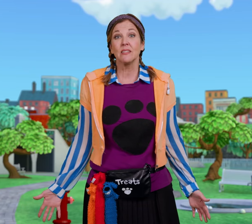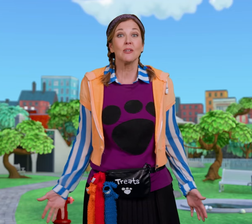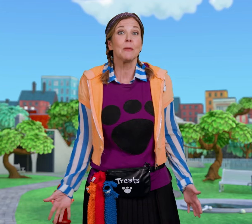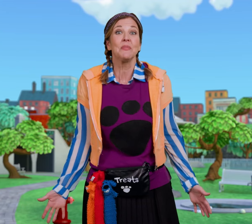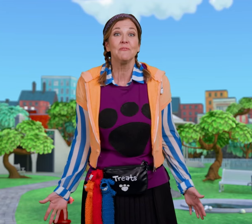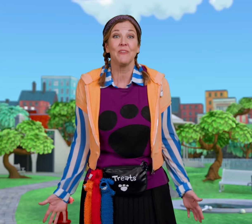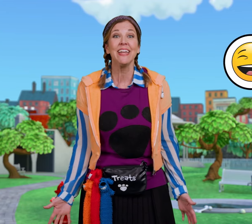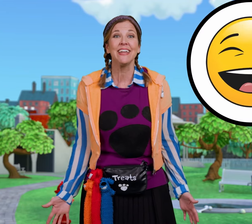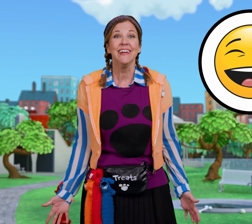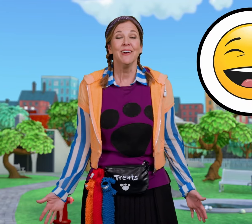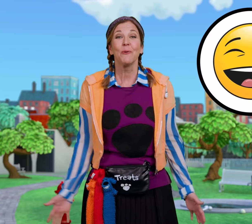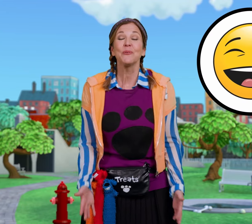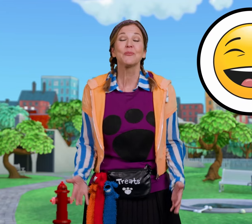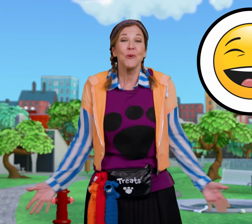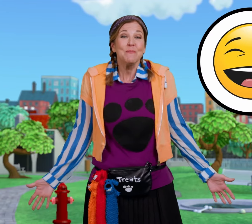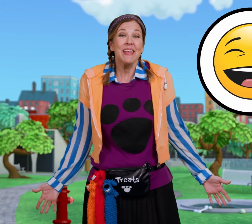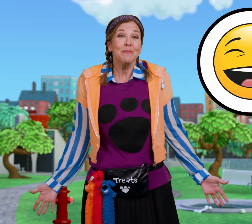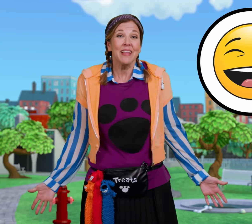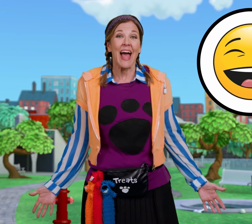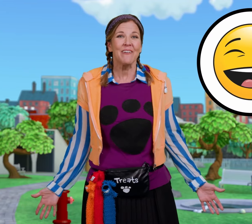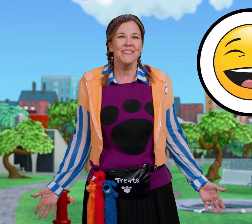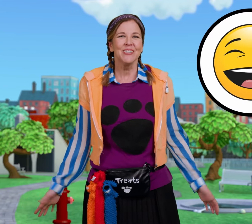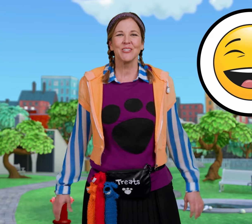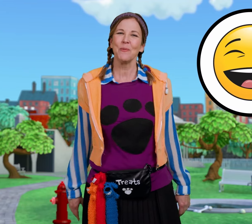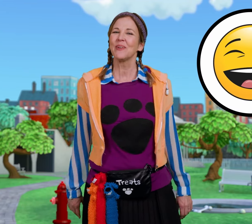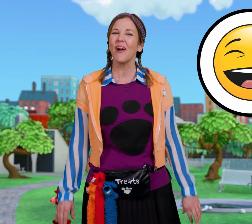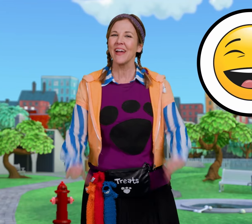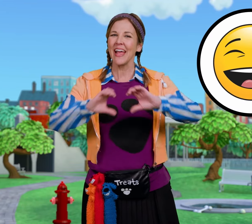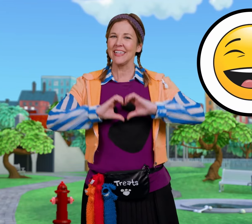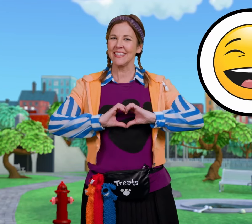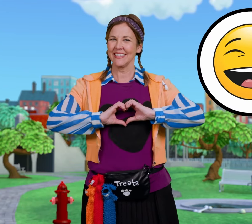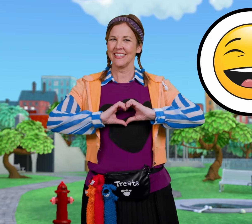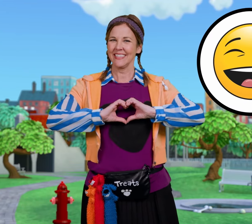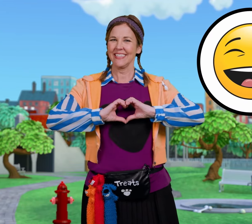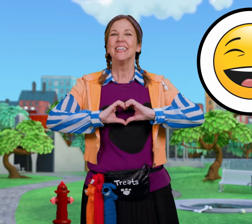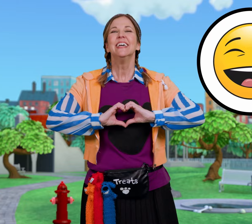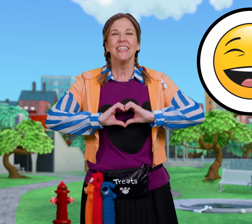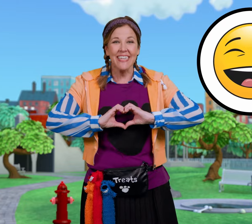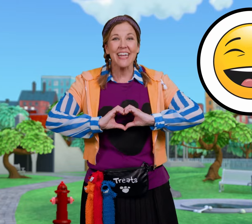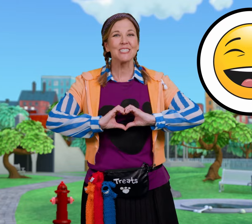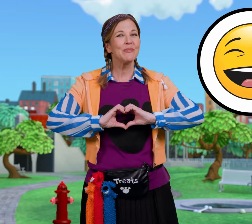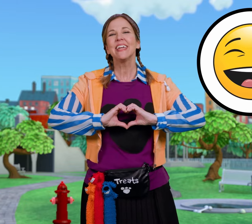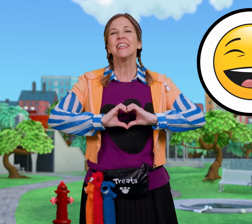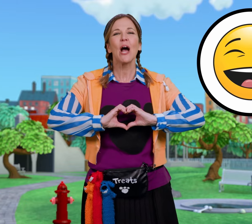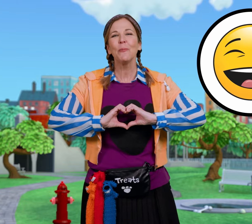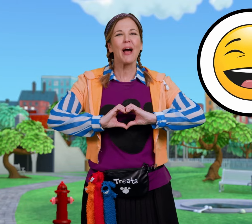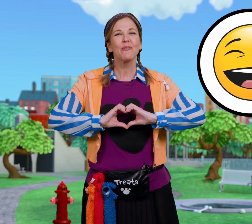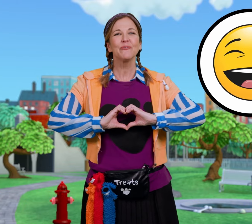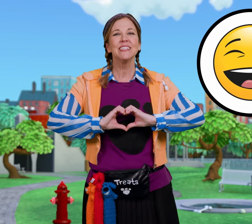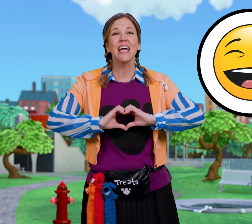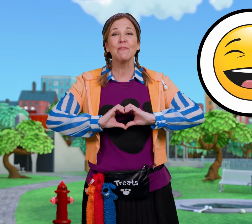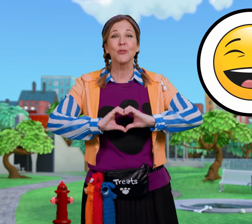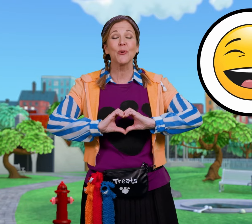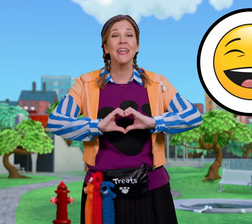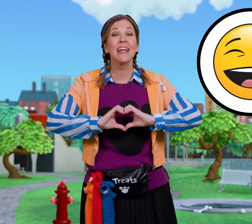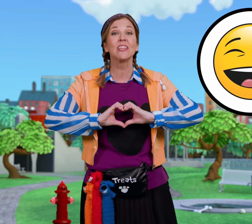saw something funny or their toy made them laugh show me your heart hands yes we can help our friends have joy and